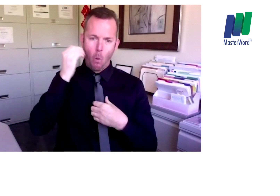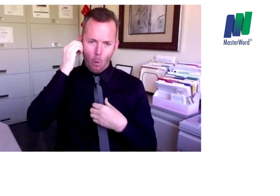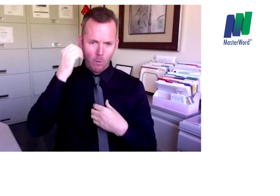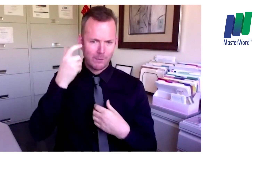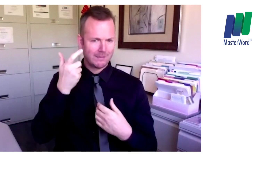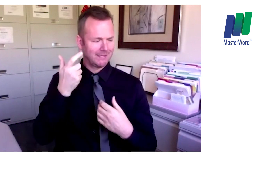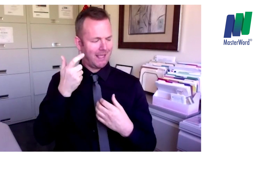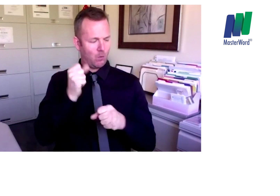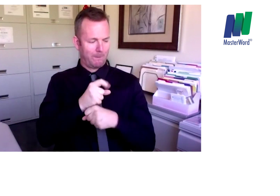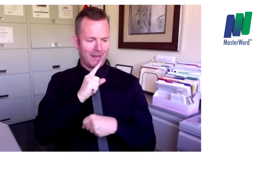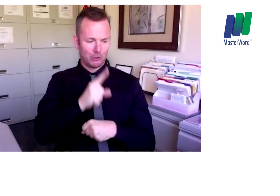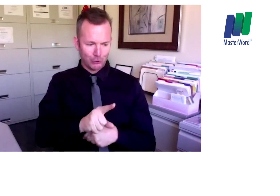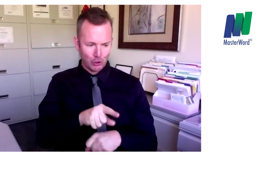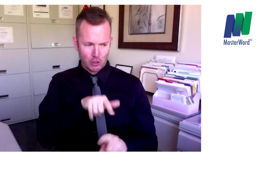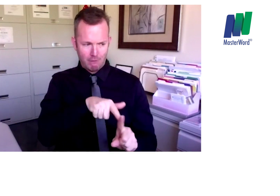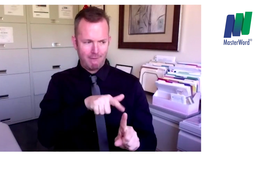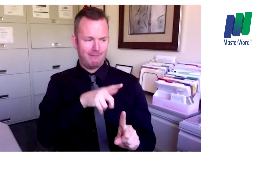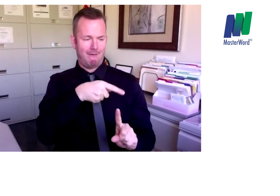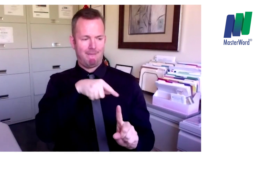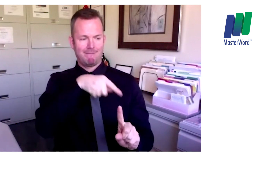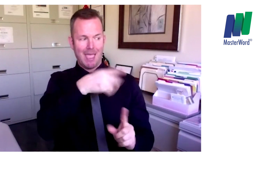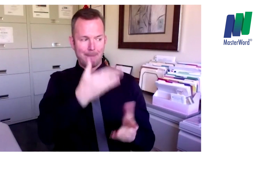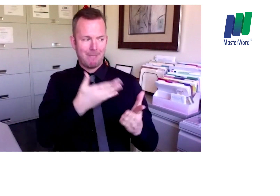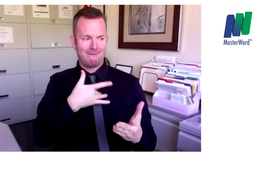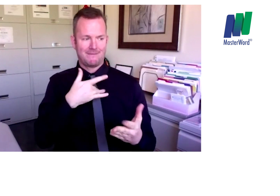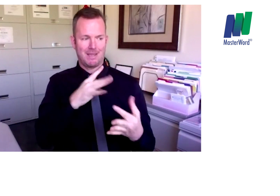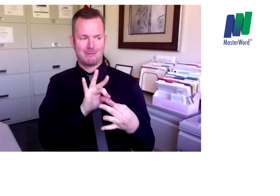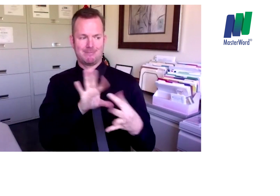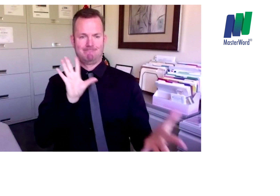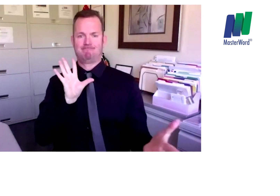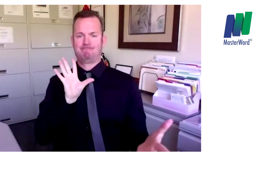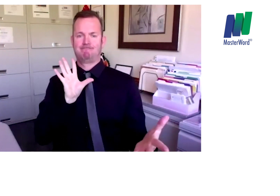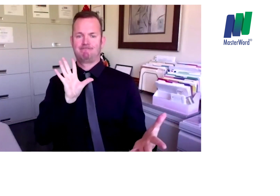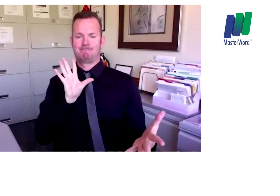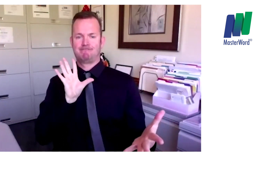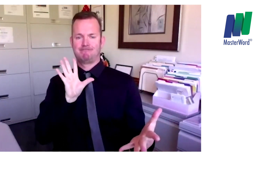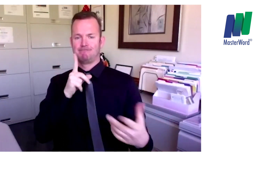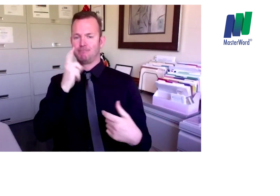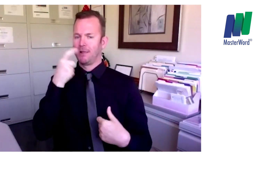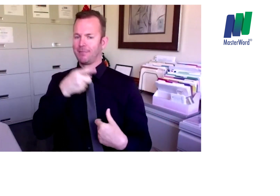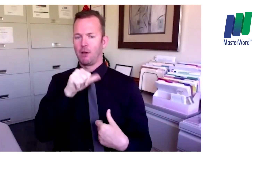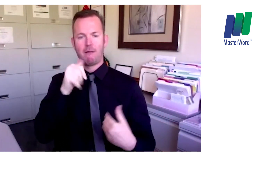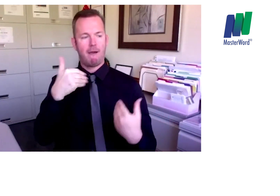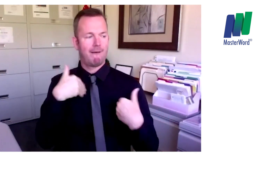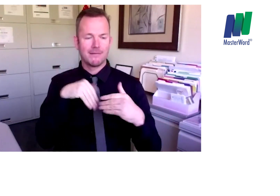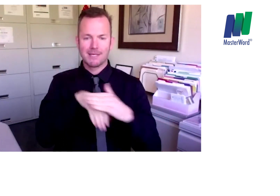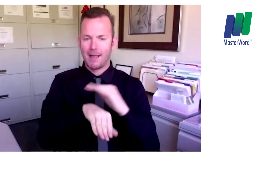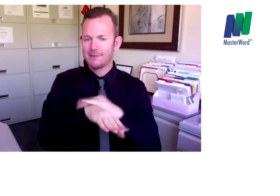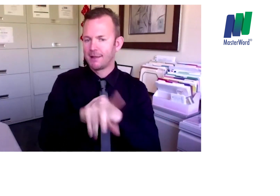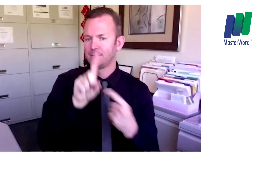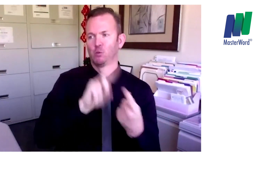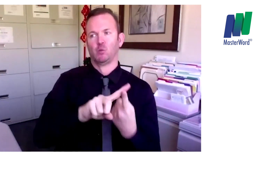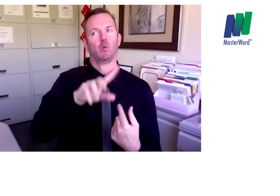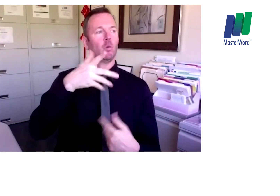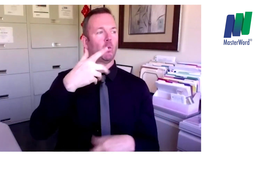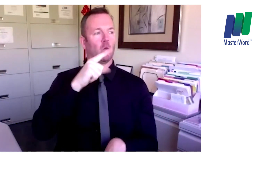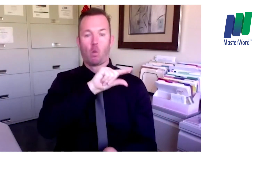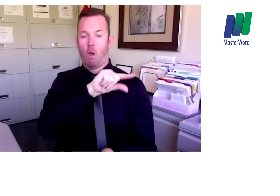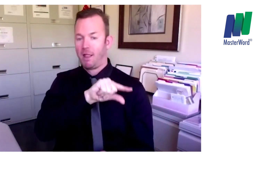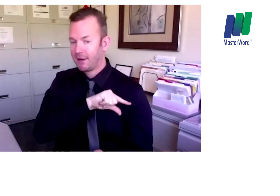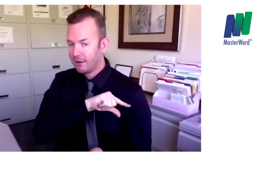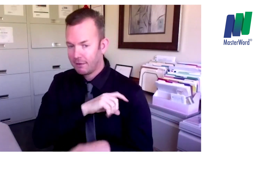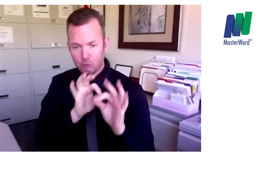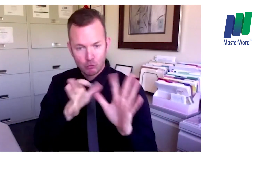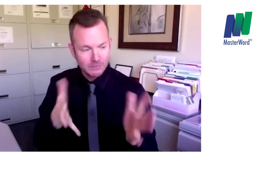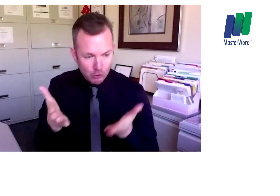within our social groups is home. And now home is being taken away. We're disconnected. We don't